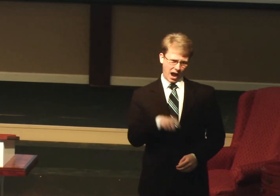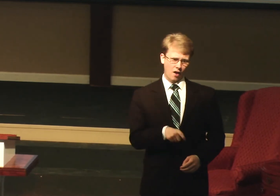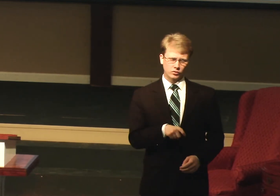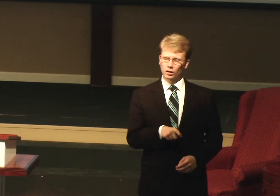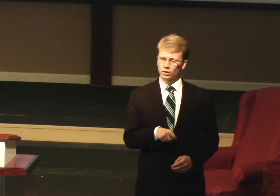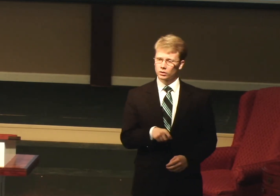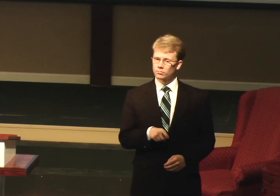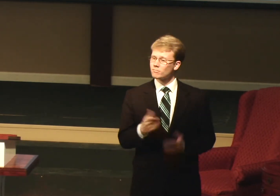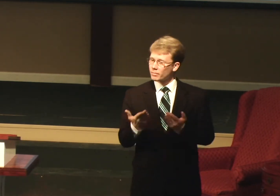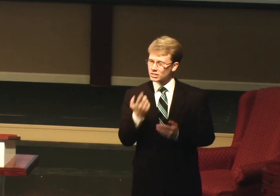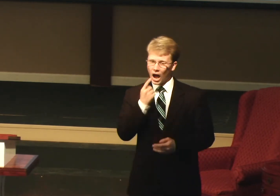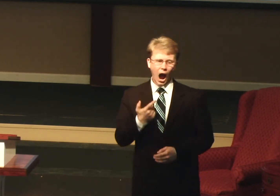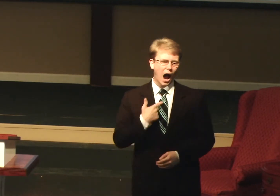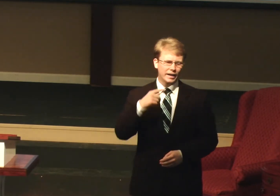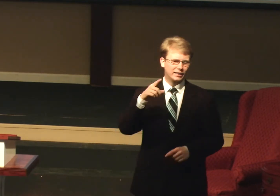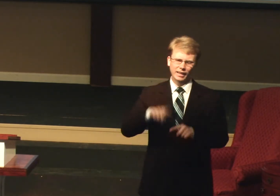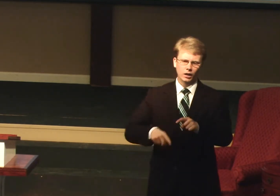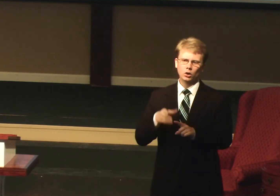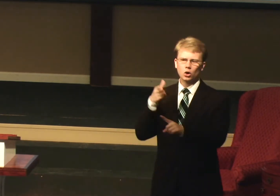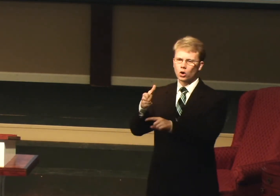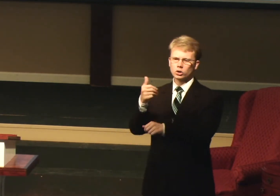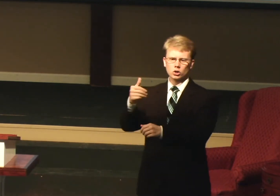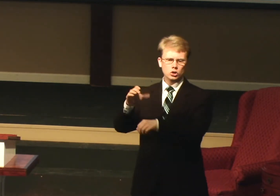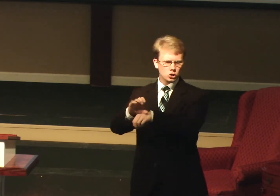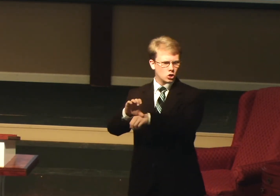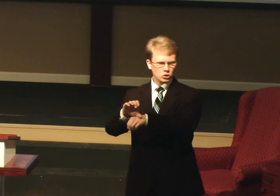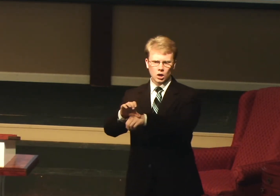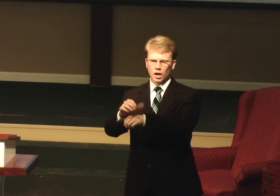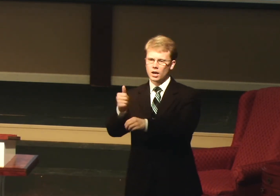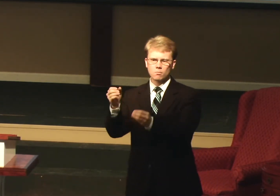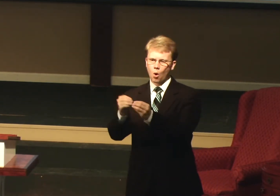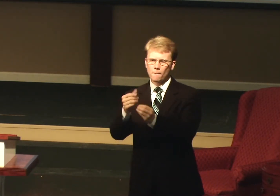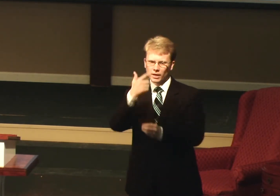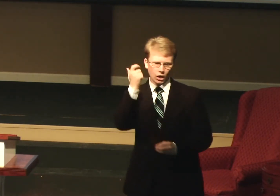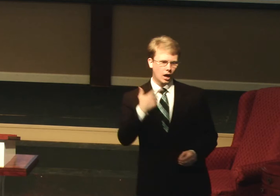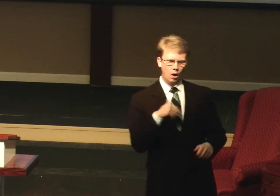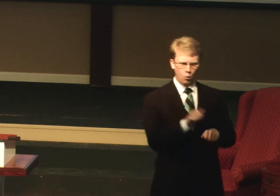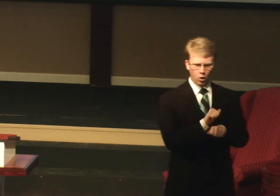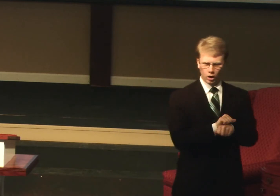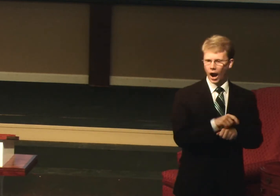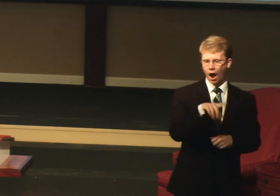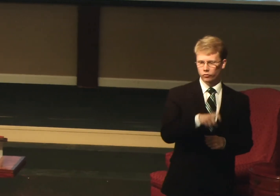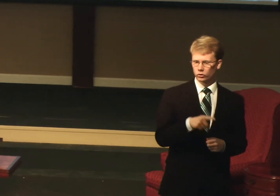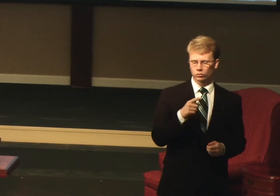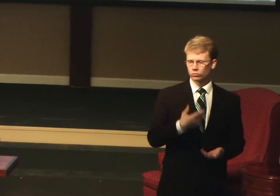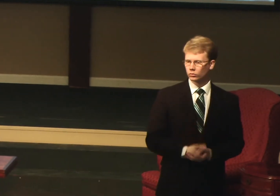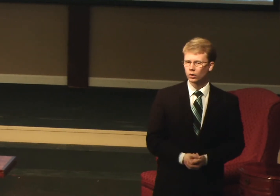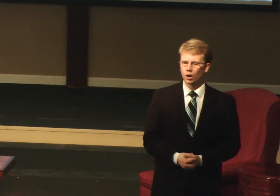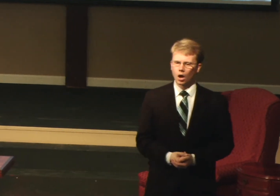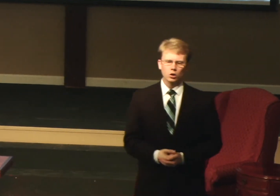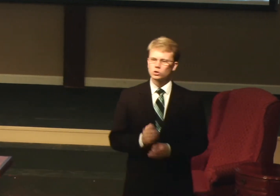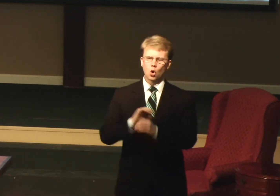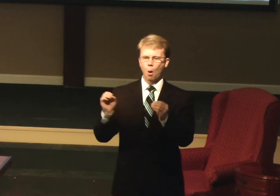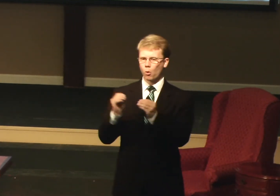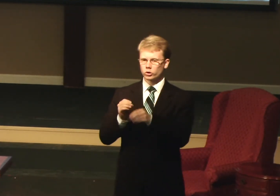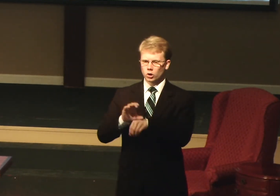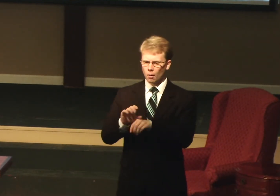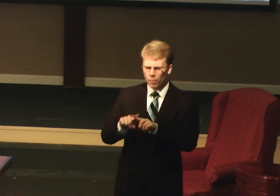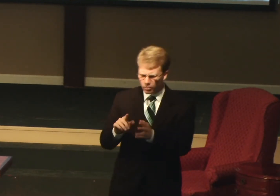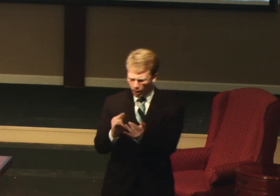asking us to do. You know, but we said, you know, I can't go to church because I work. I just have to work. So